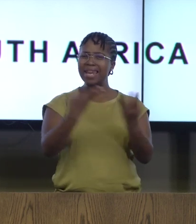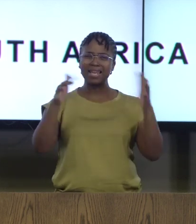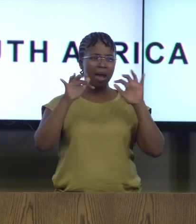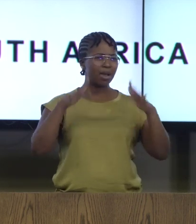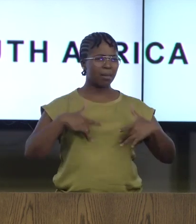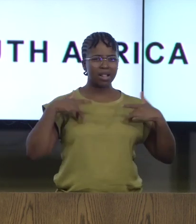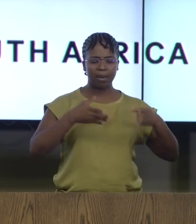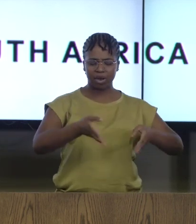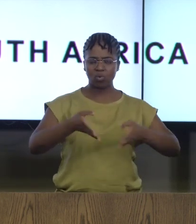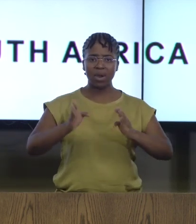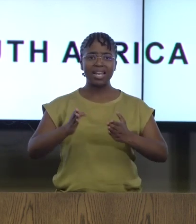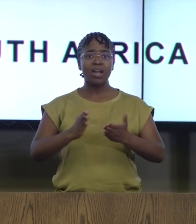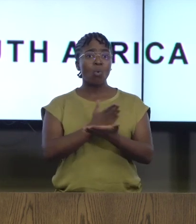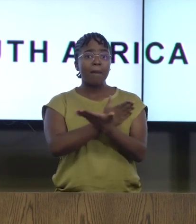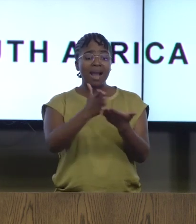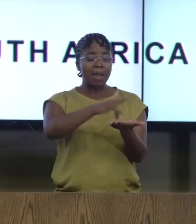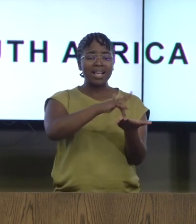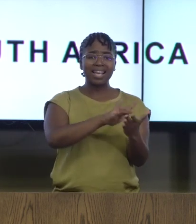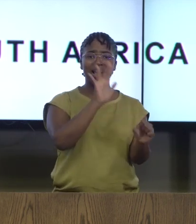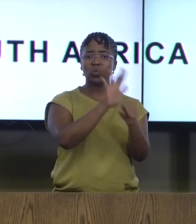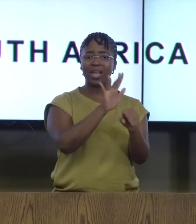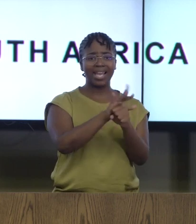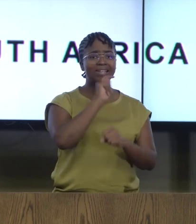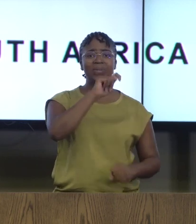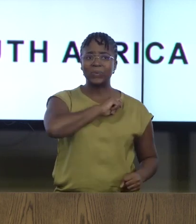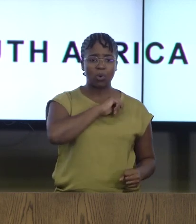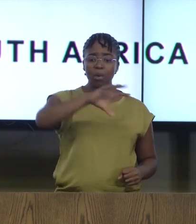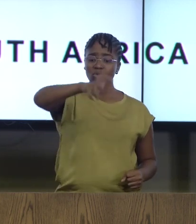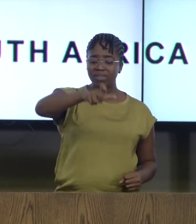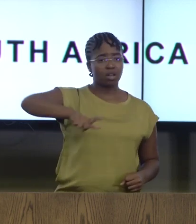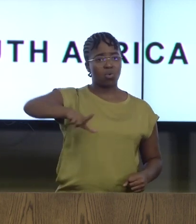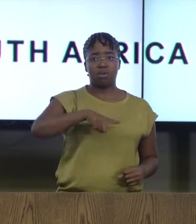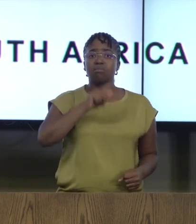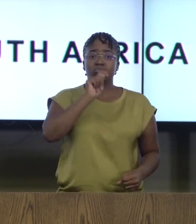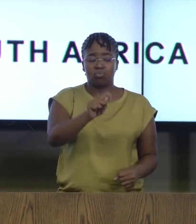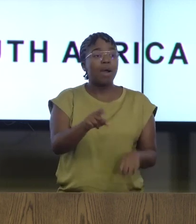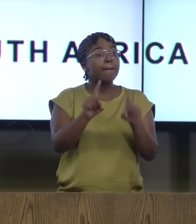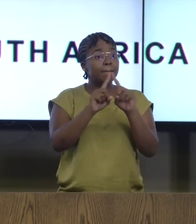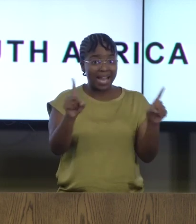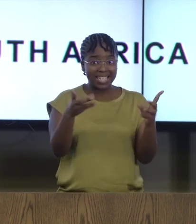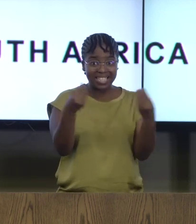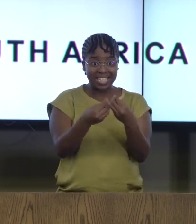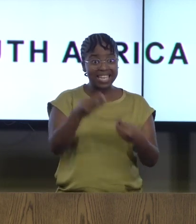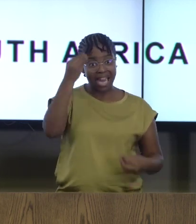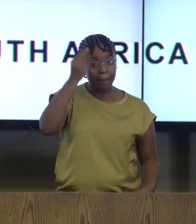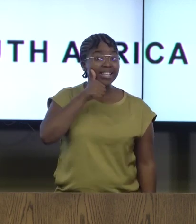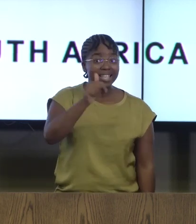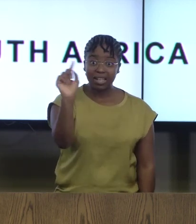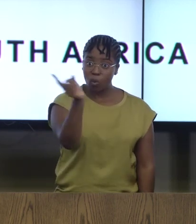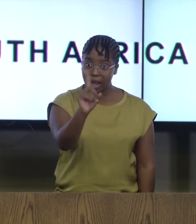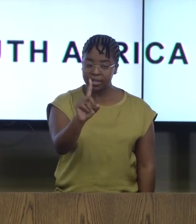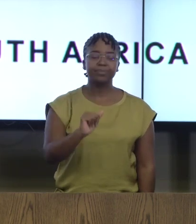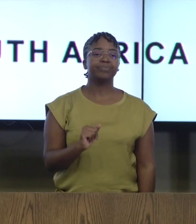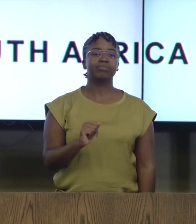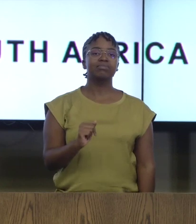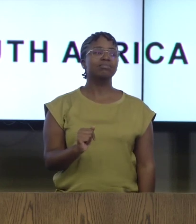and therefore there will be pressure ema-provincini nakuma local structures. But now gokuhle is that most of